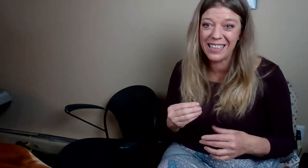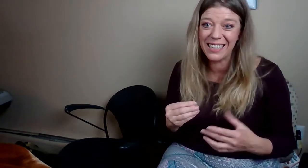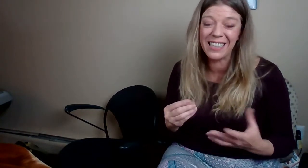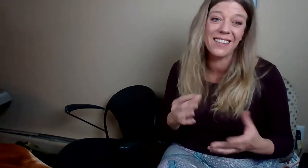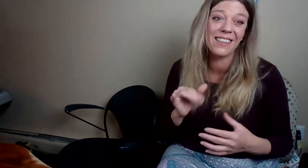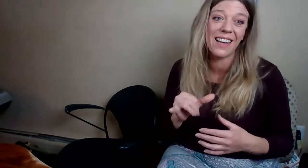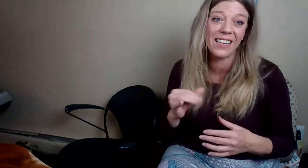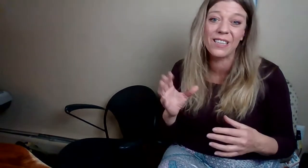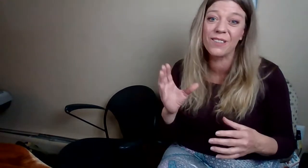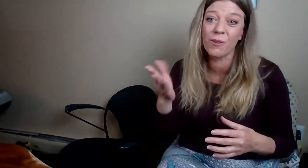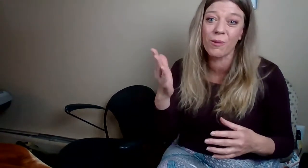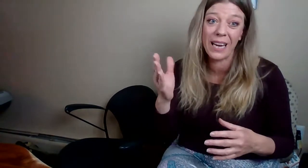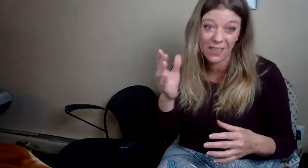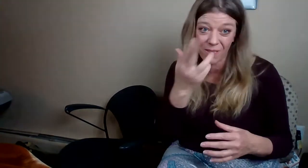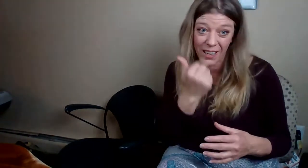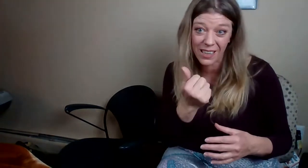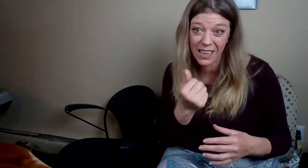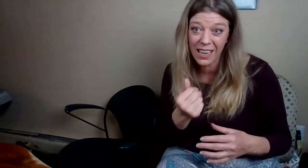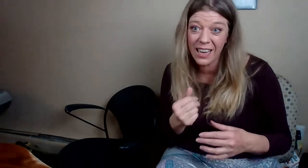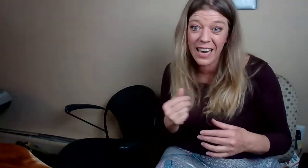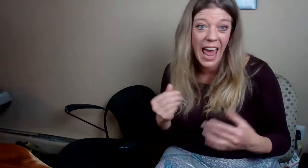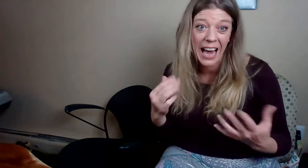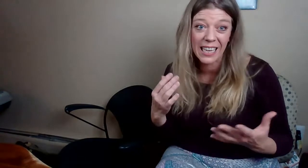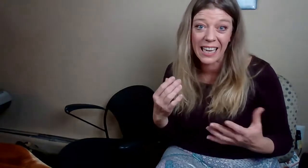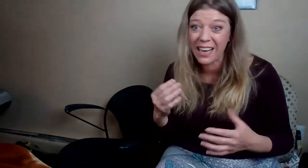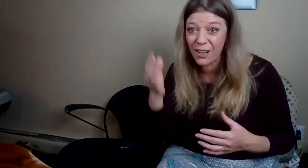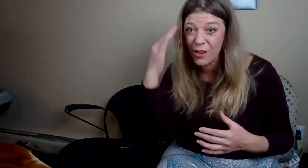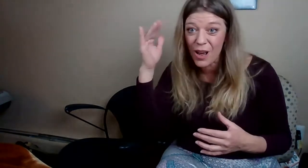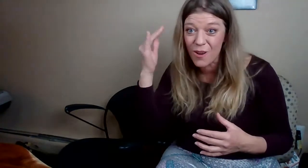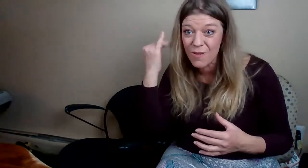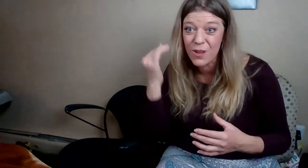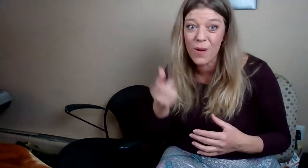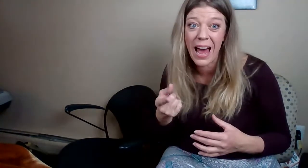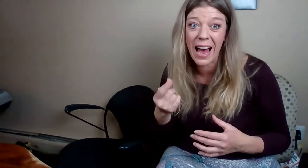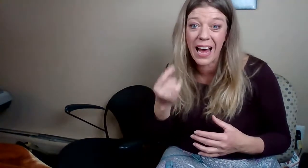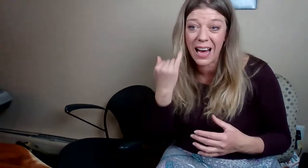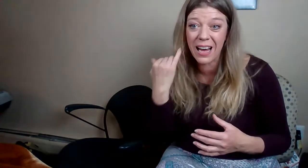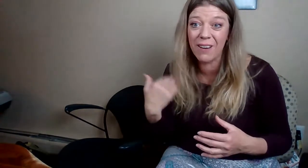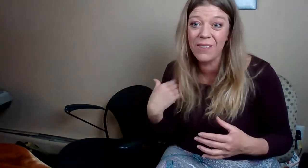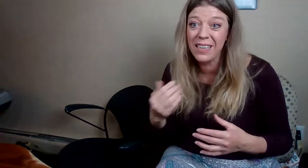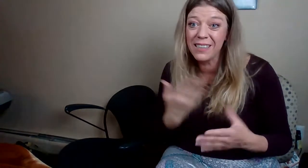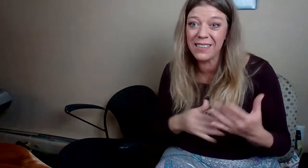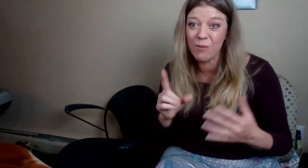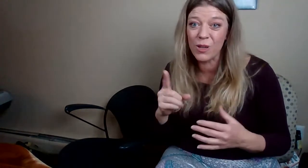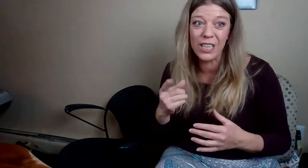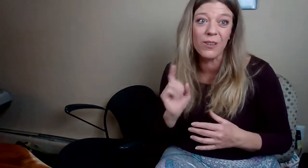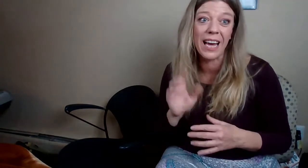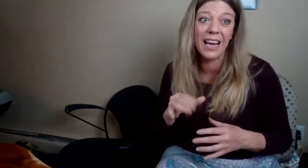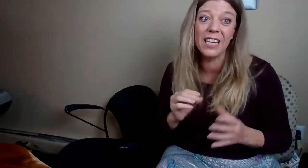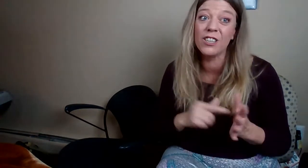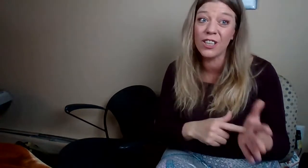and that is great fun. And Annie, I don't know if you have someone you can